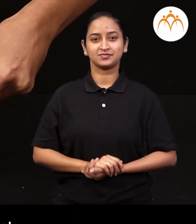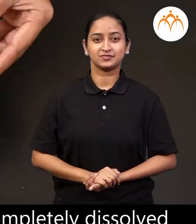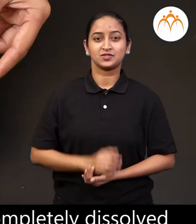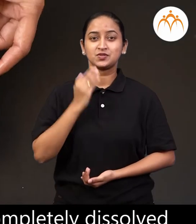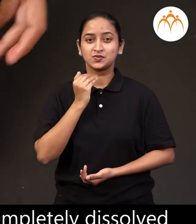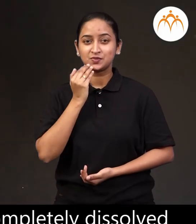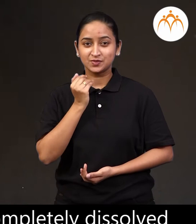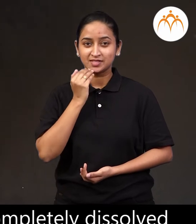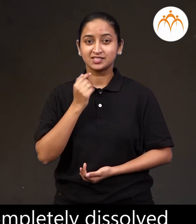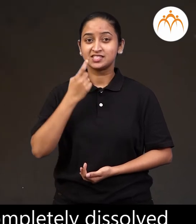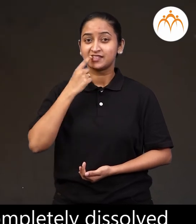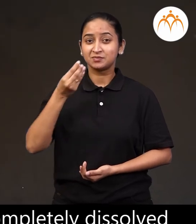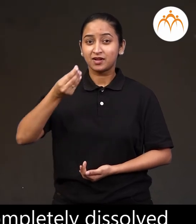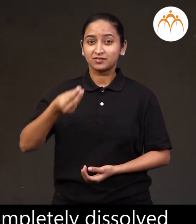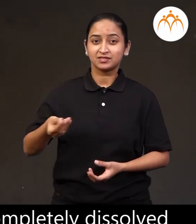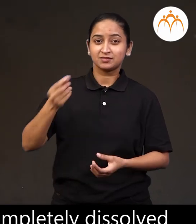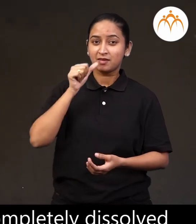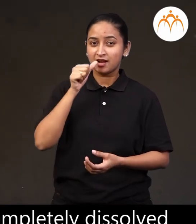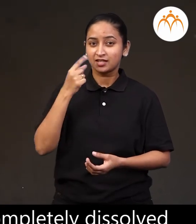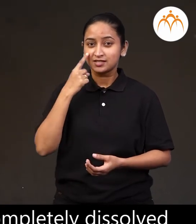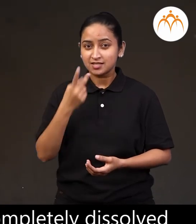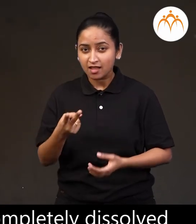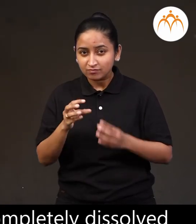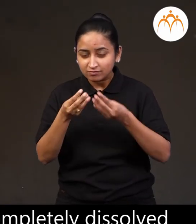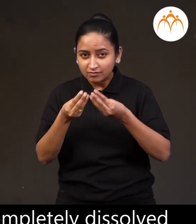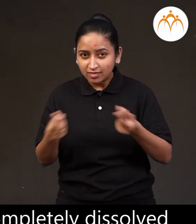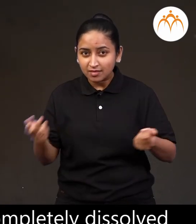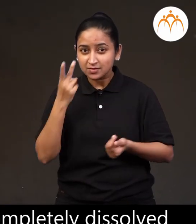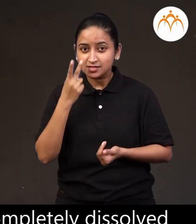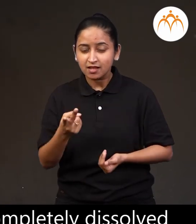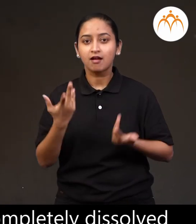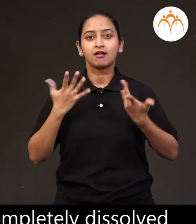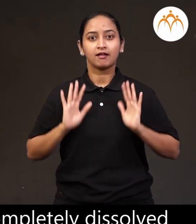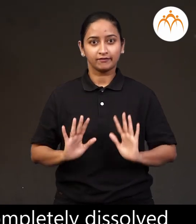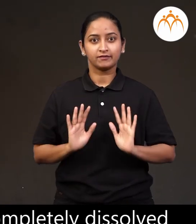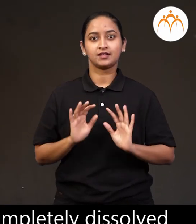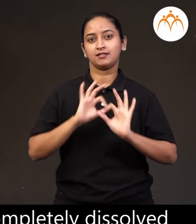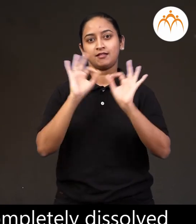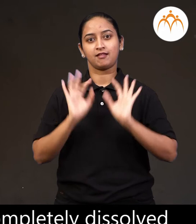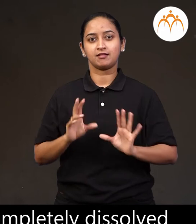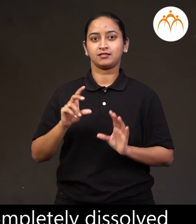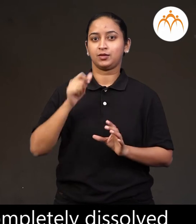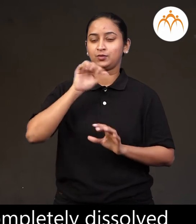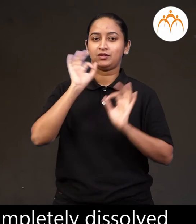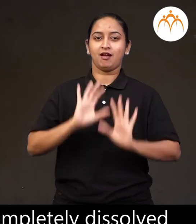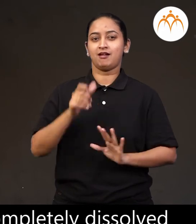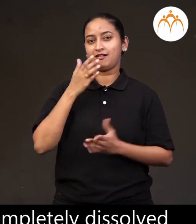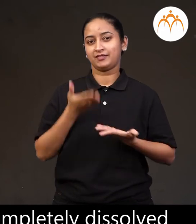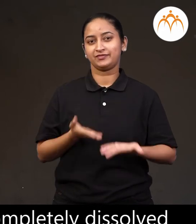When sugar and salt are completely dissolved, that means sherbet is ready.